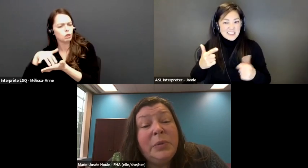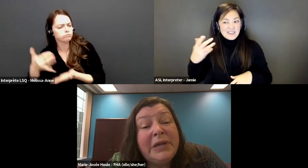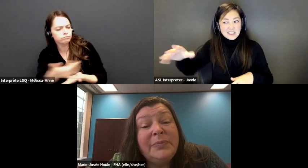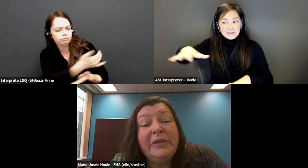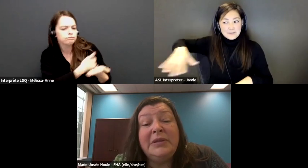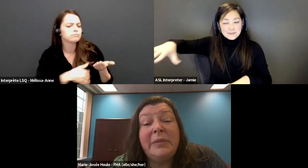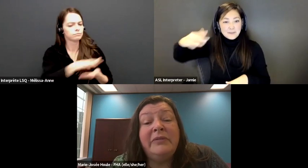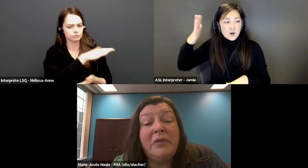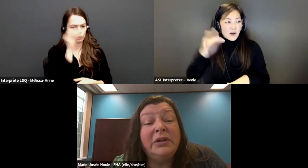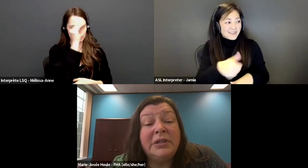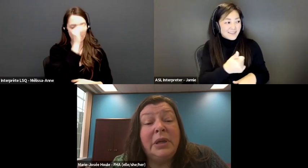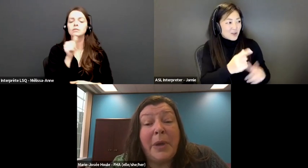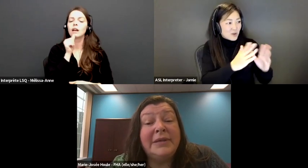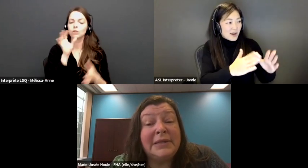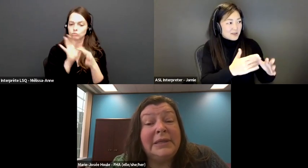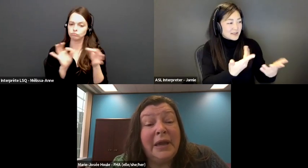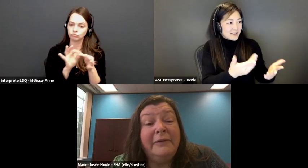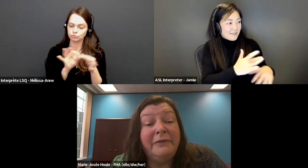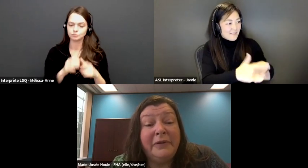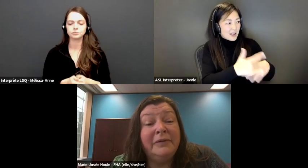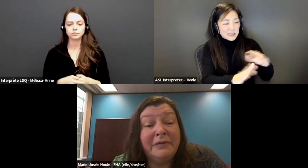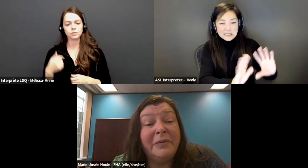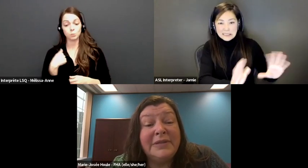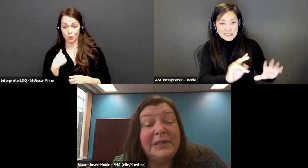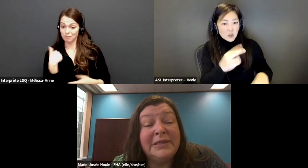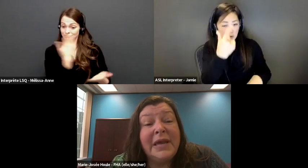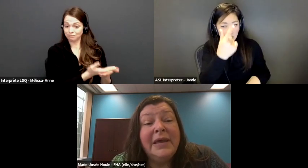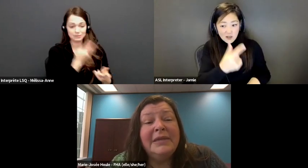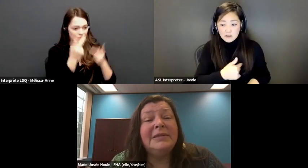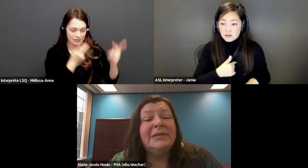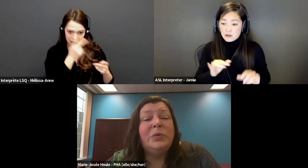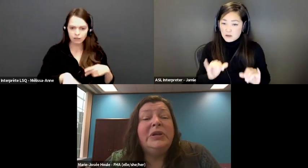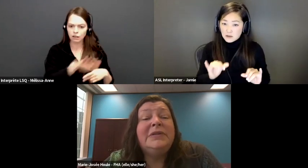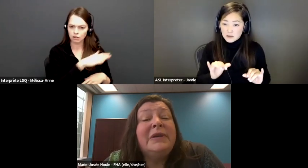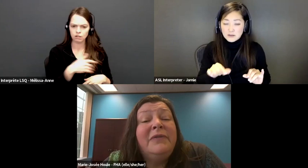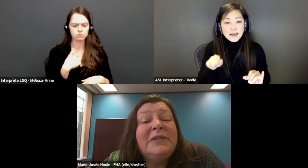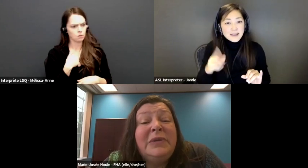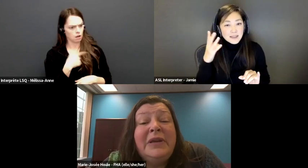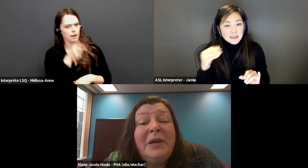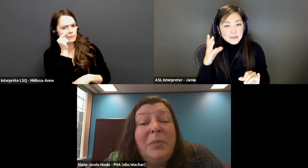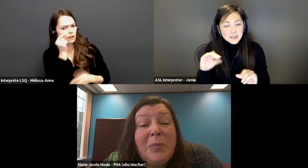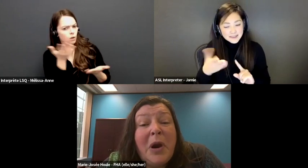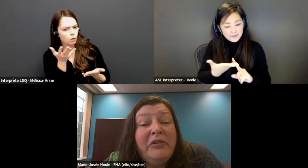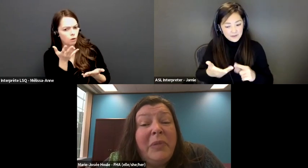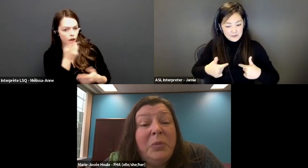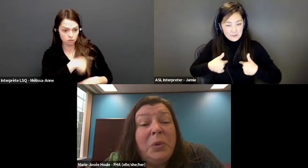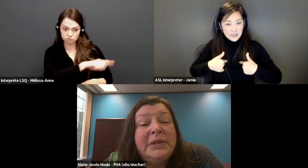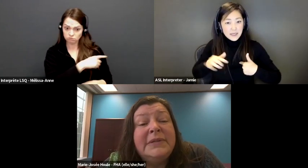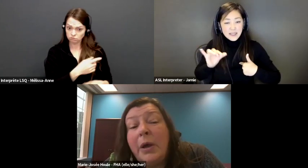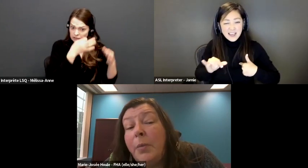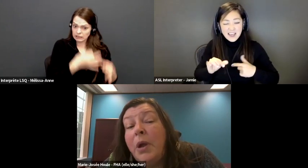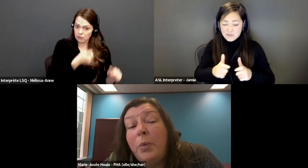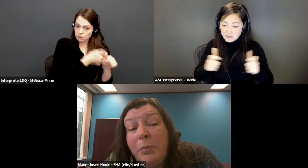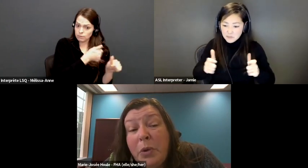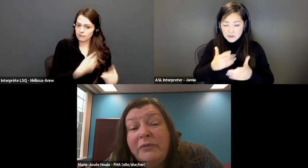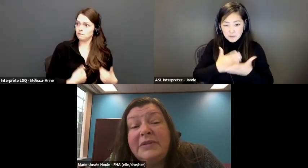was impressed by the depth of knowledge and capacity of the residents. This experience convinced me that a big part of my role is to